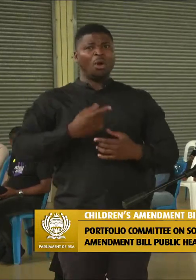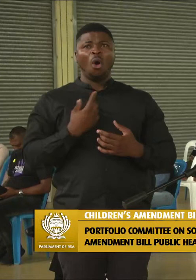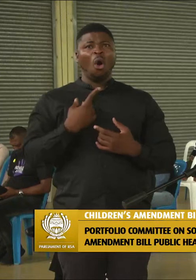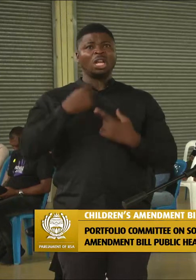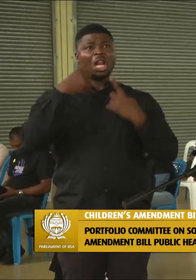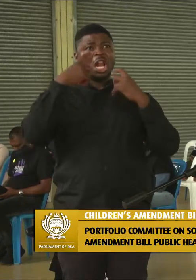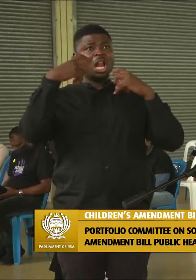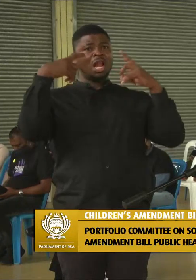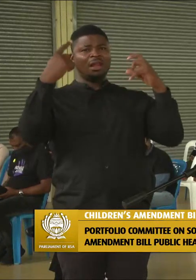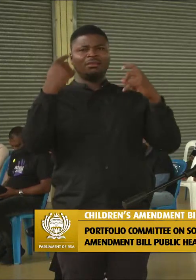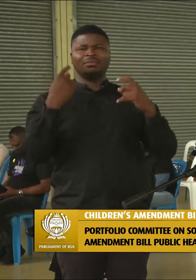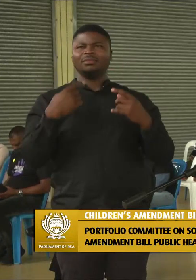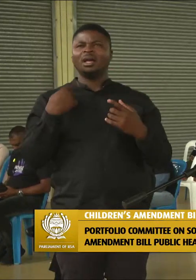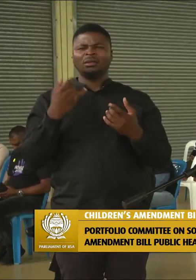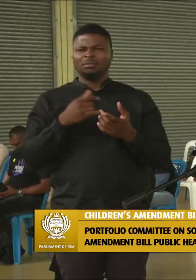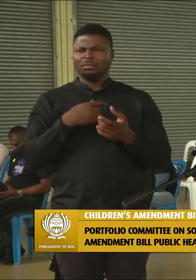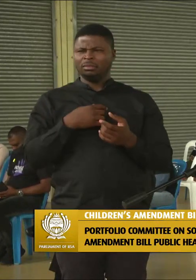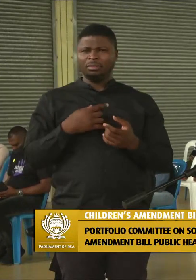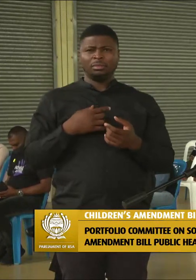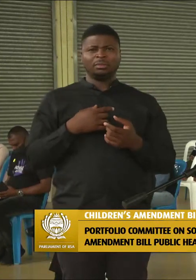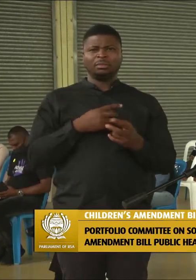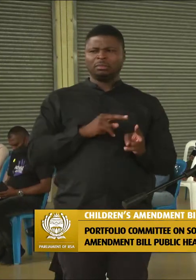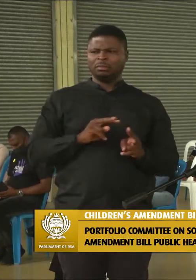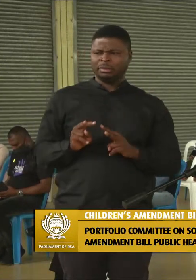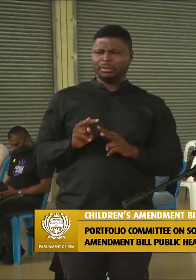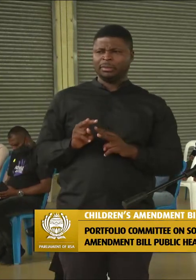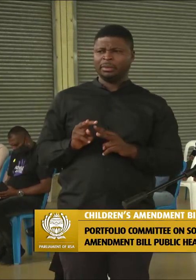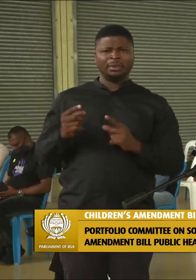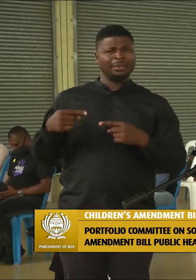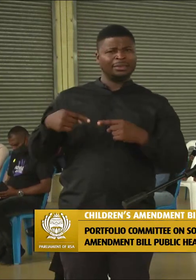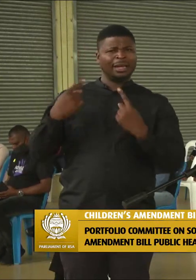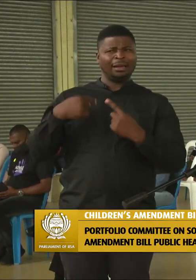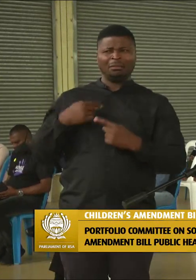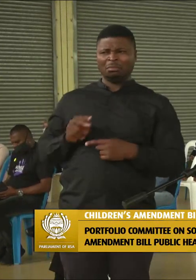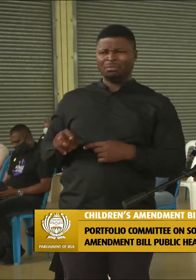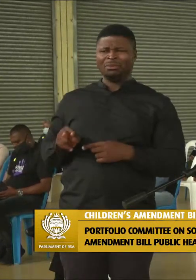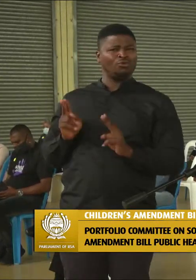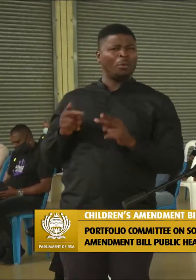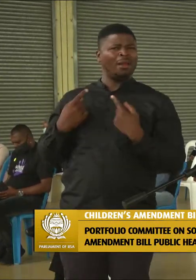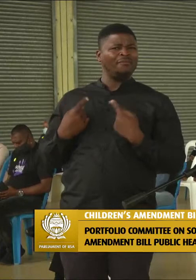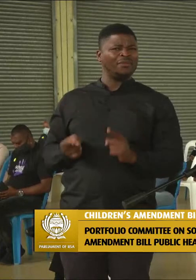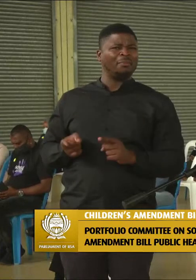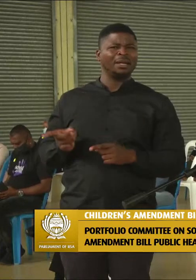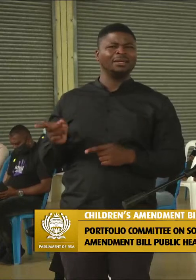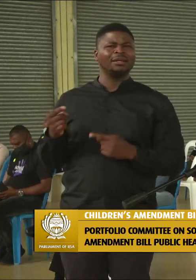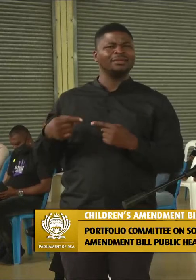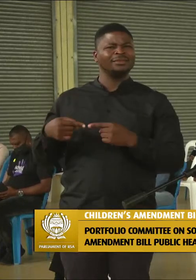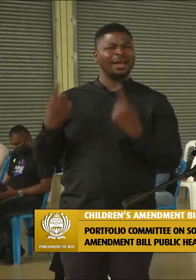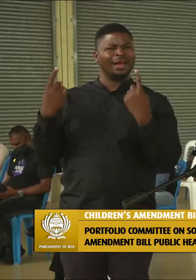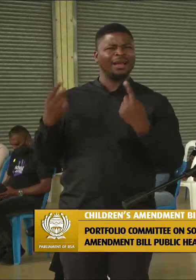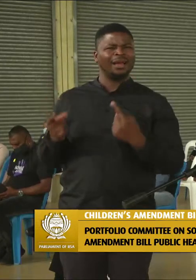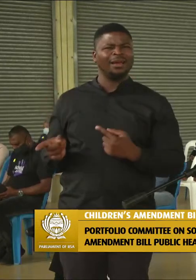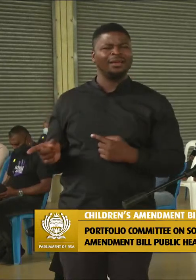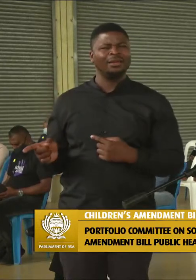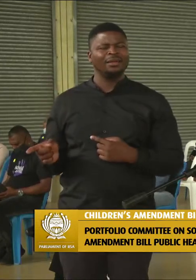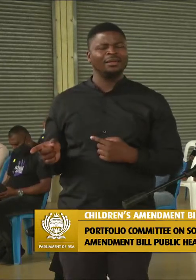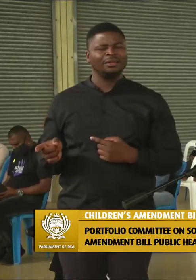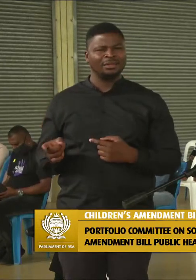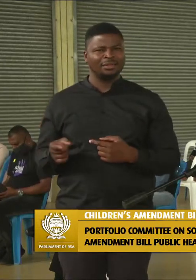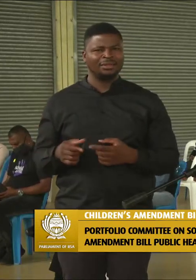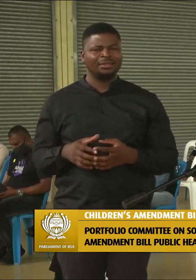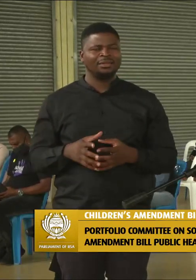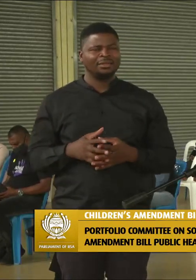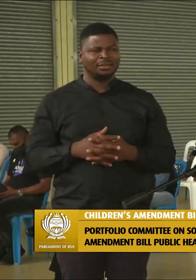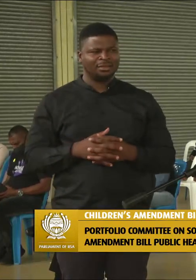nowhere. So you notice such behaviors that are not normal. Ebengicela nengikufisayo engazi